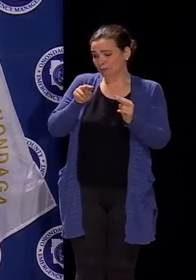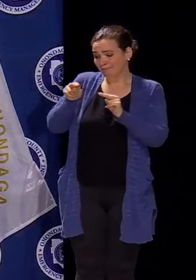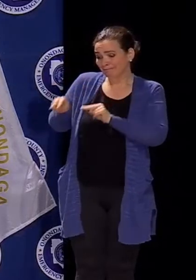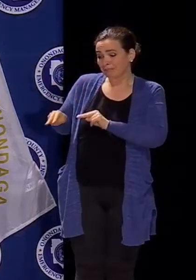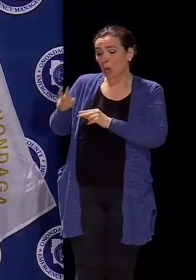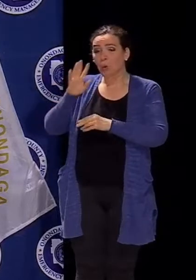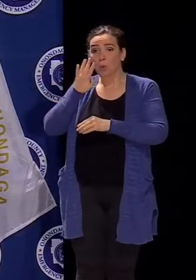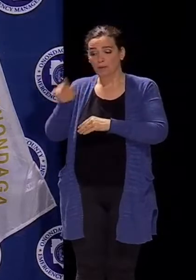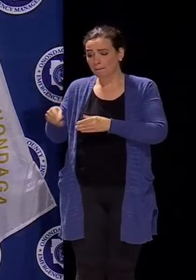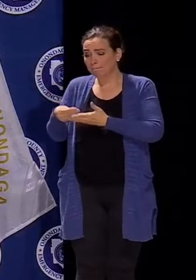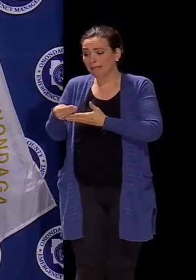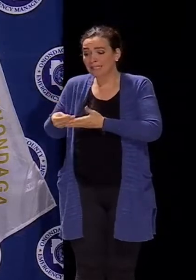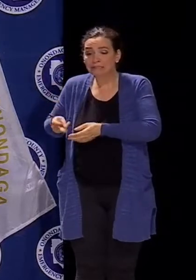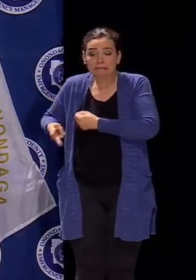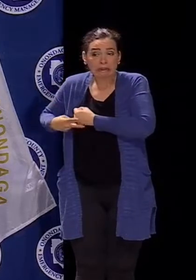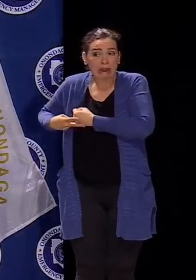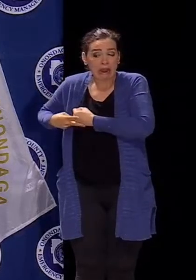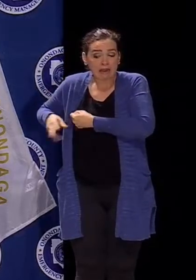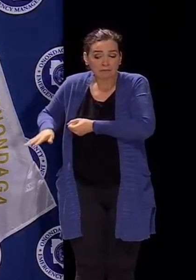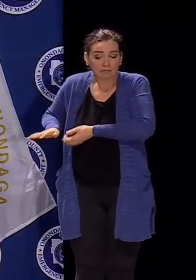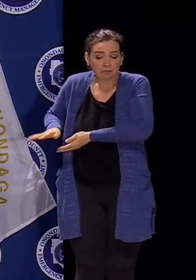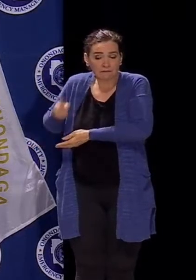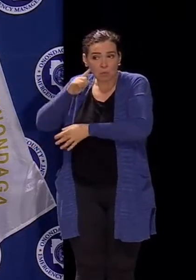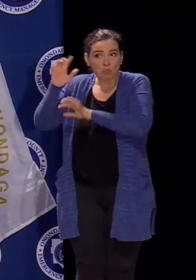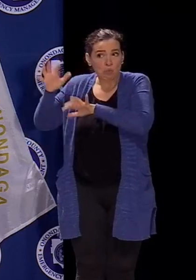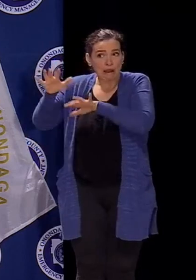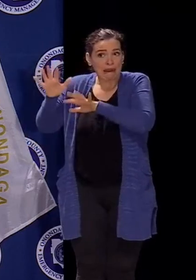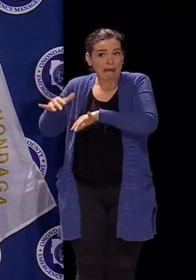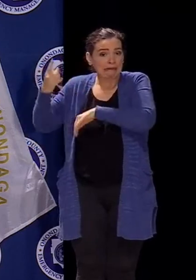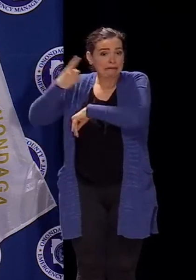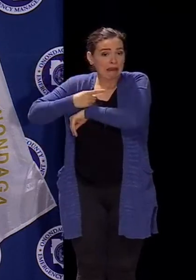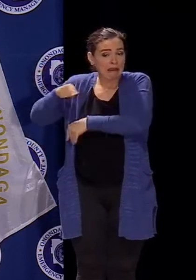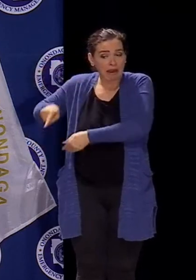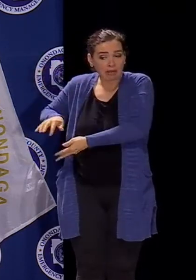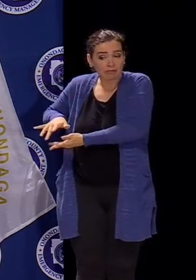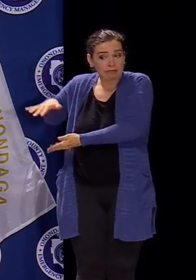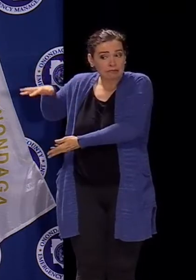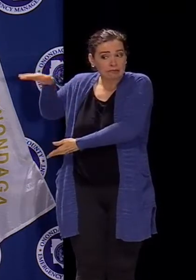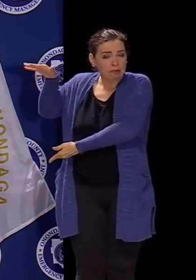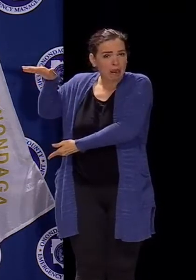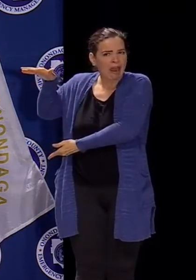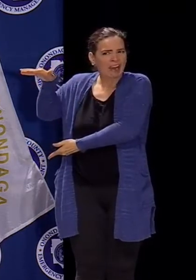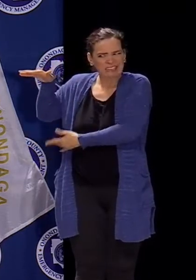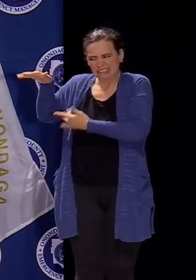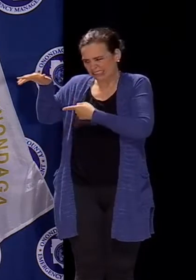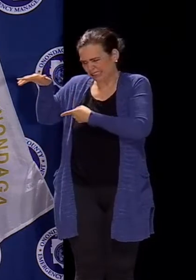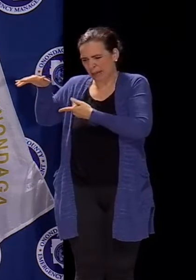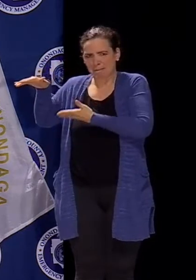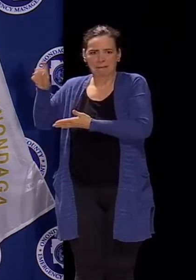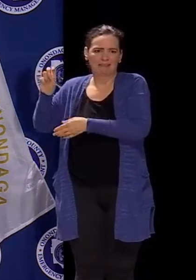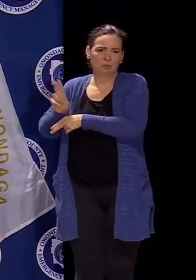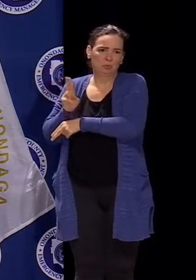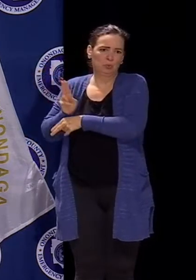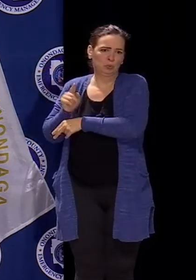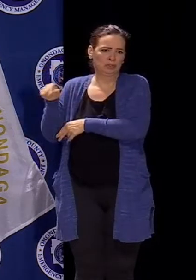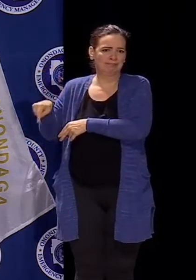and we won't be able to borrow for projects. So there's certain things you just can't do because you got to live to fight another day, to your